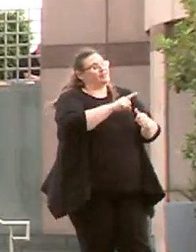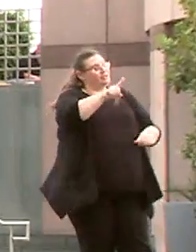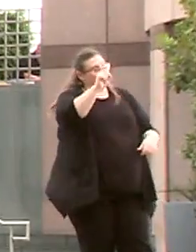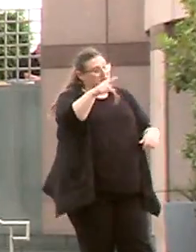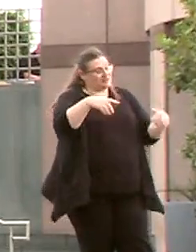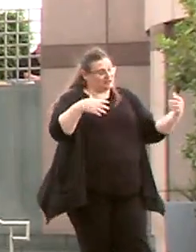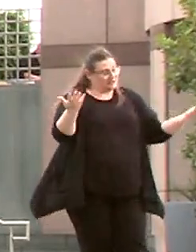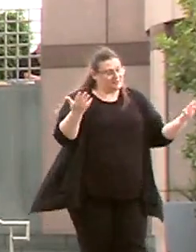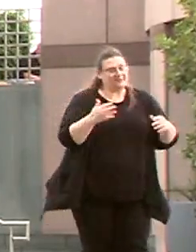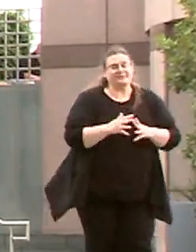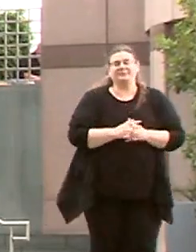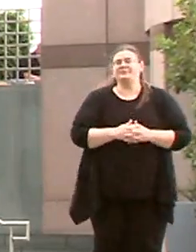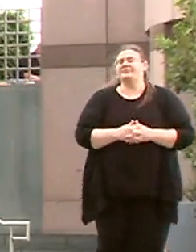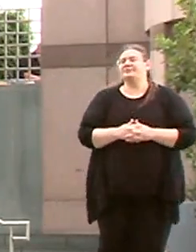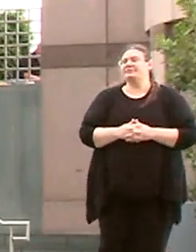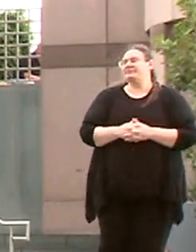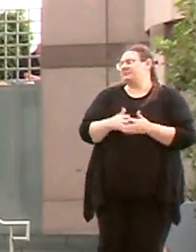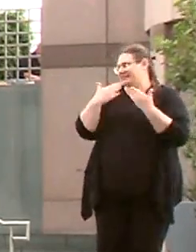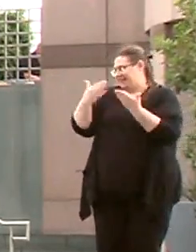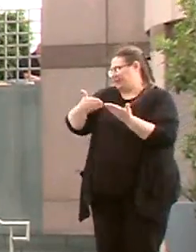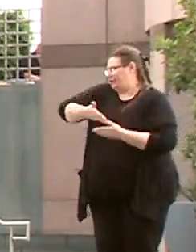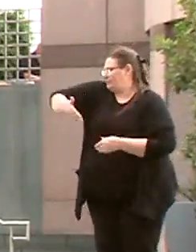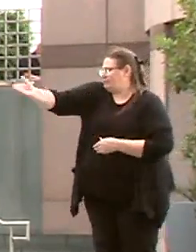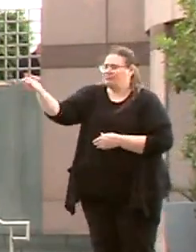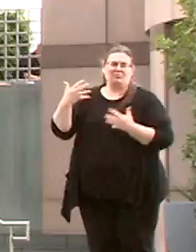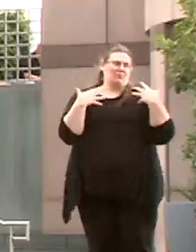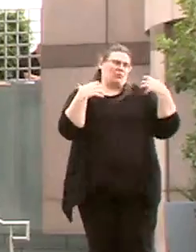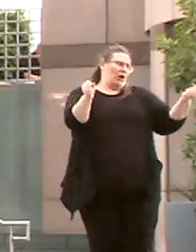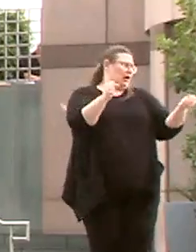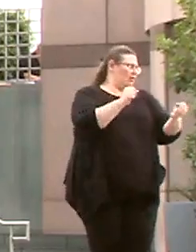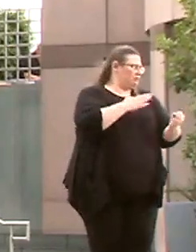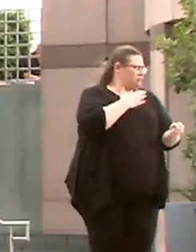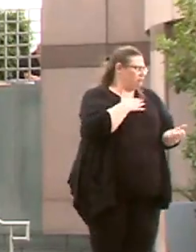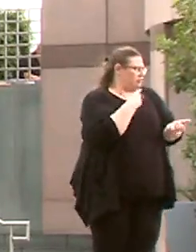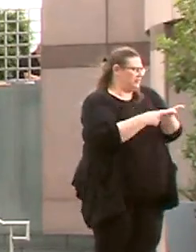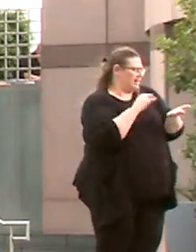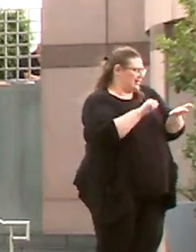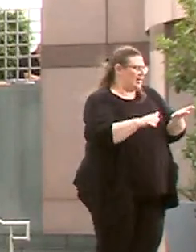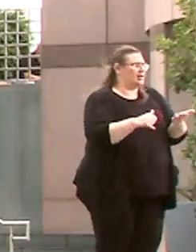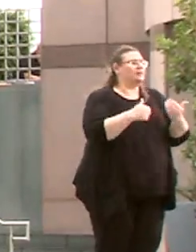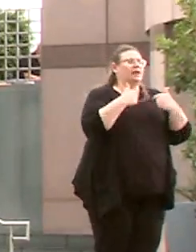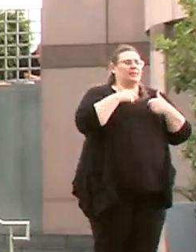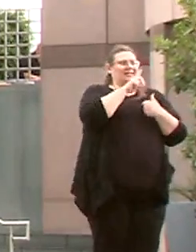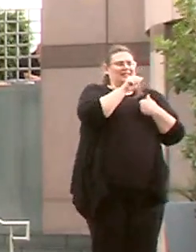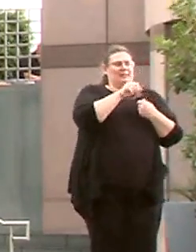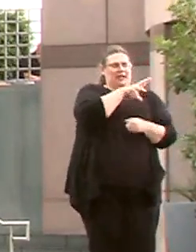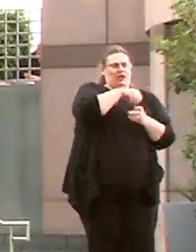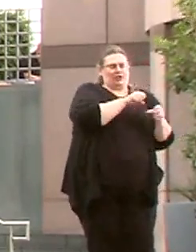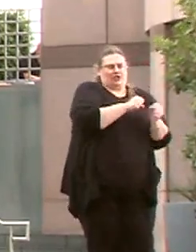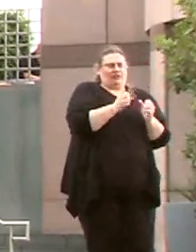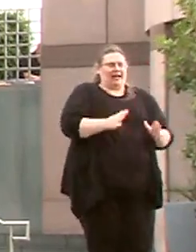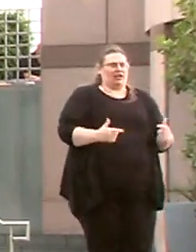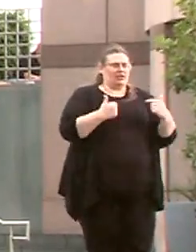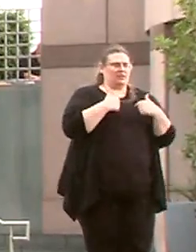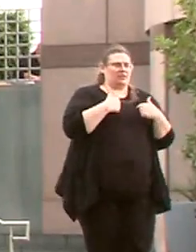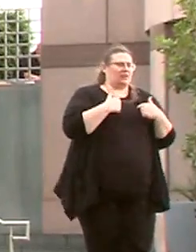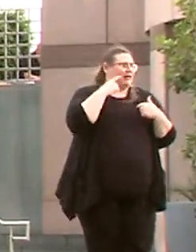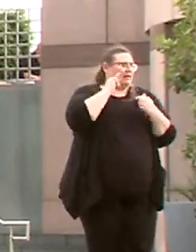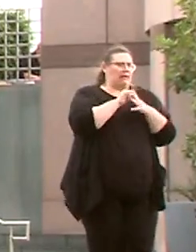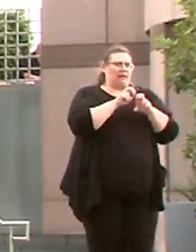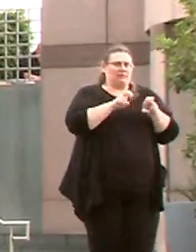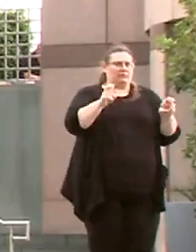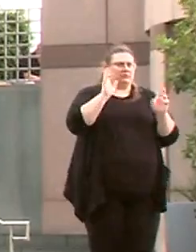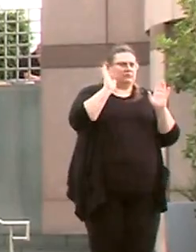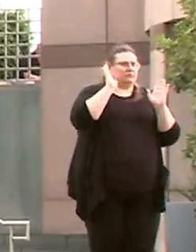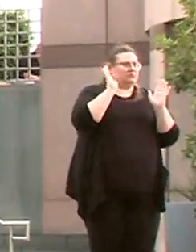I just want to, thank you guys for being brave to talk about this. I'm a disability inclusion strategist, so I think this is a wonderful